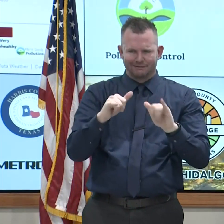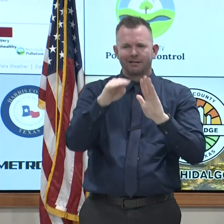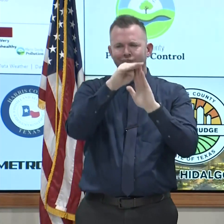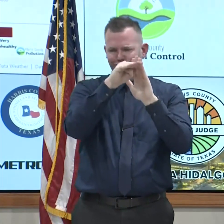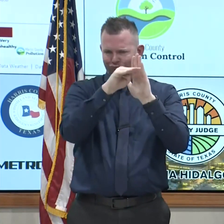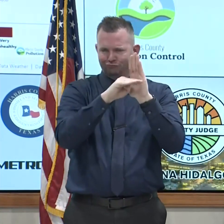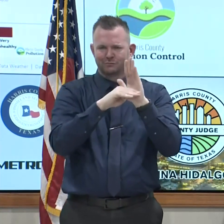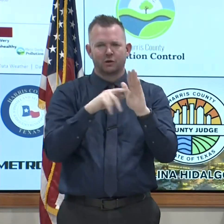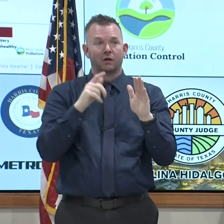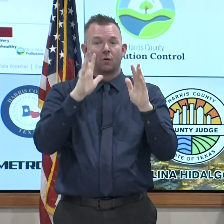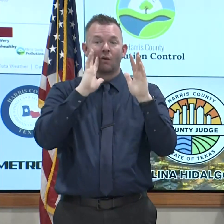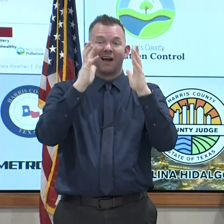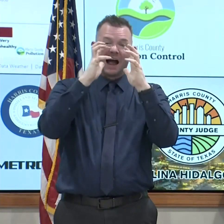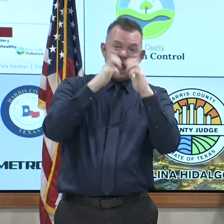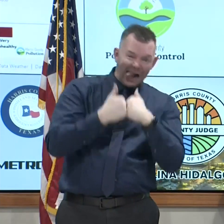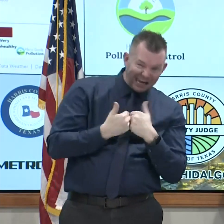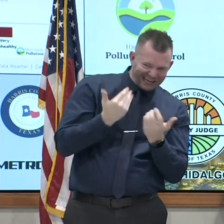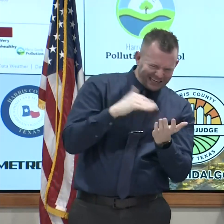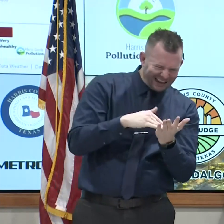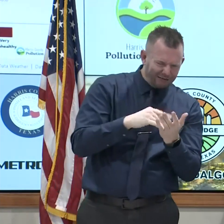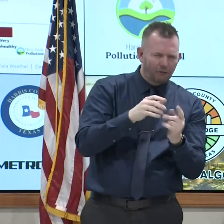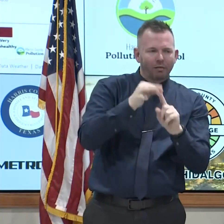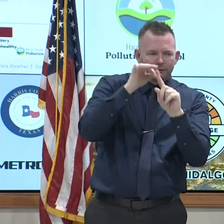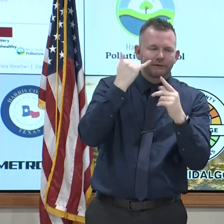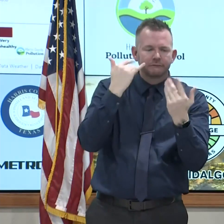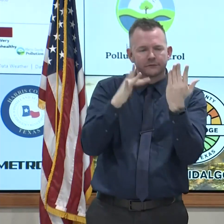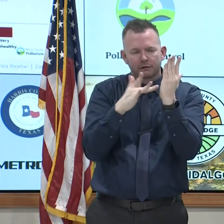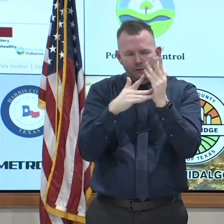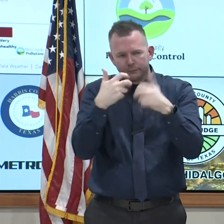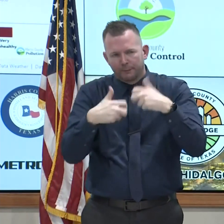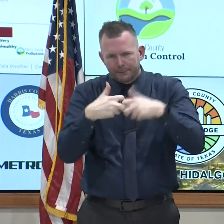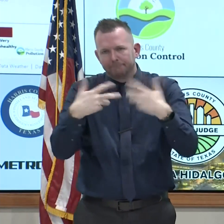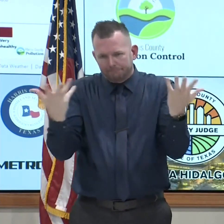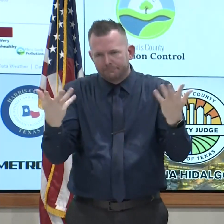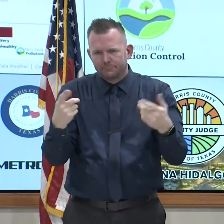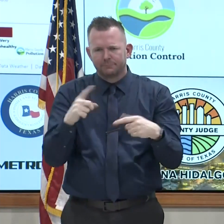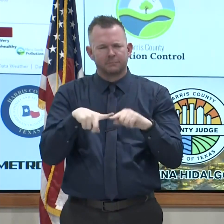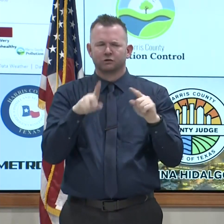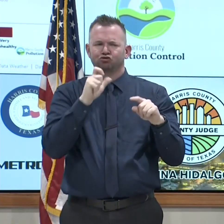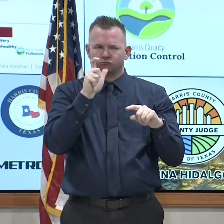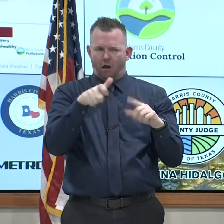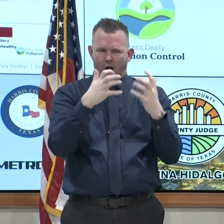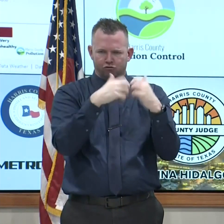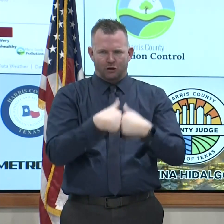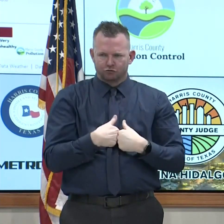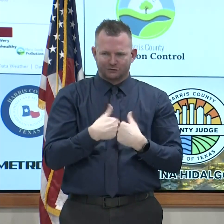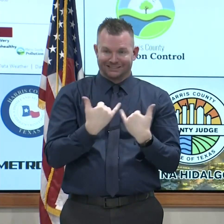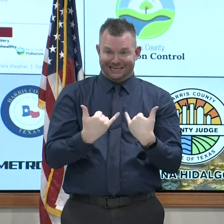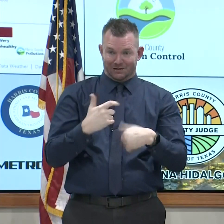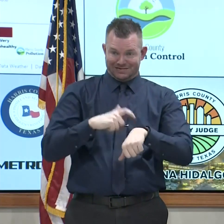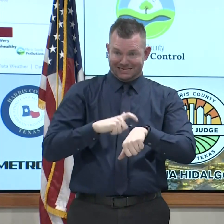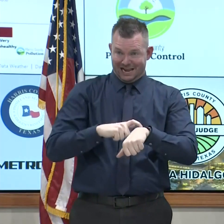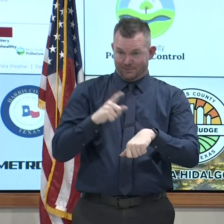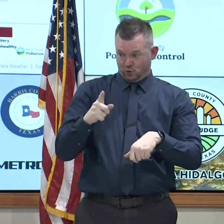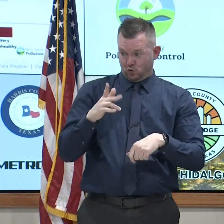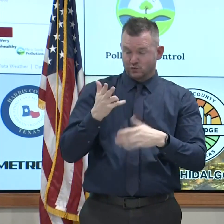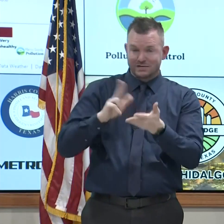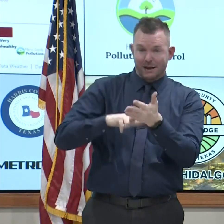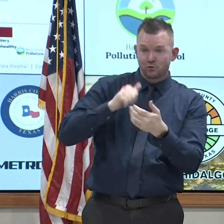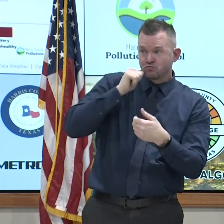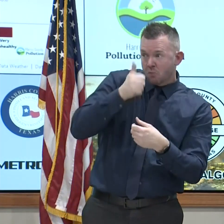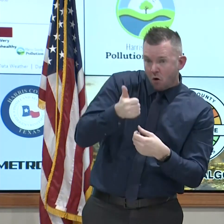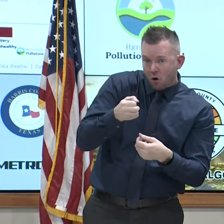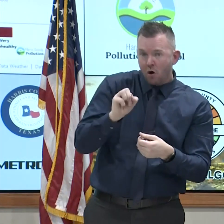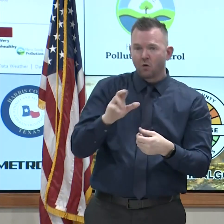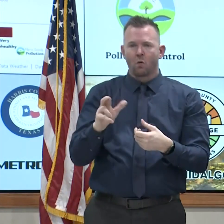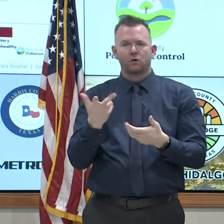to be done. That website we're not going to shut it down, so you have time, and if you register tomorrow versus next week, you're still going to